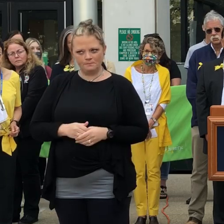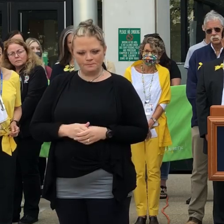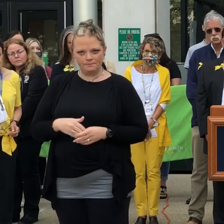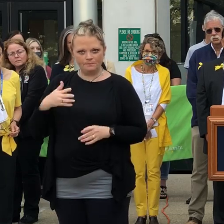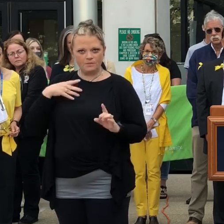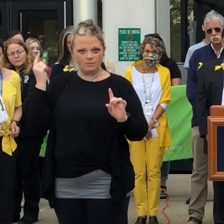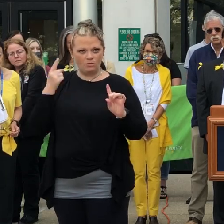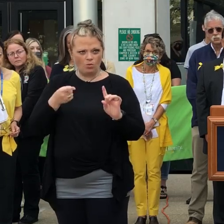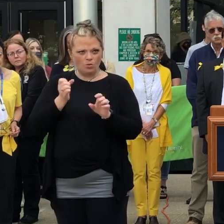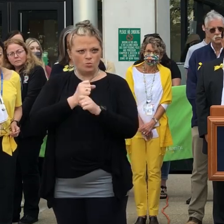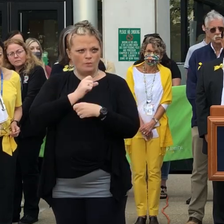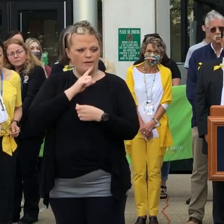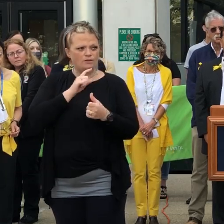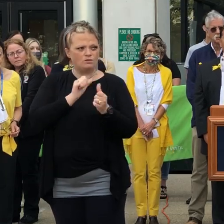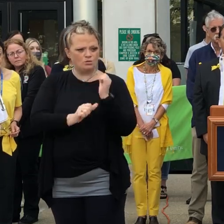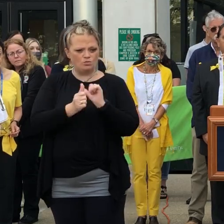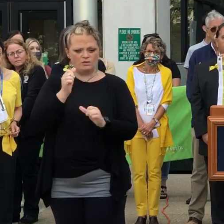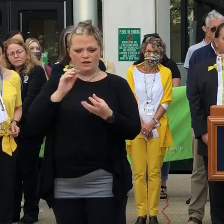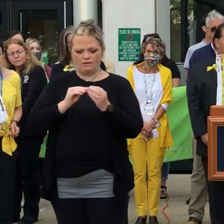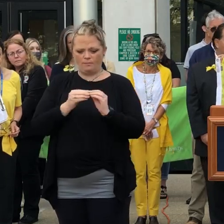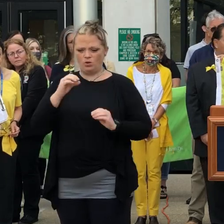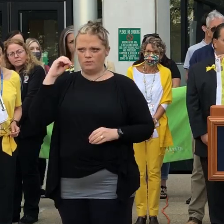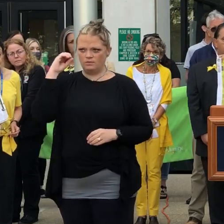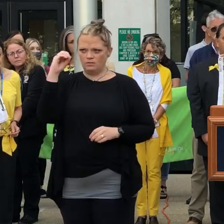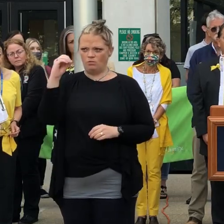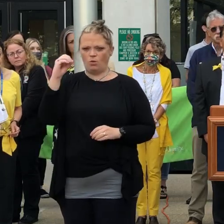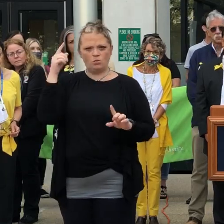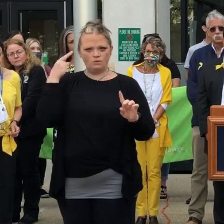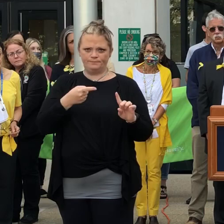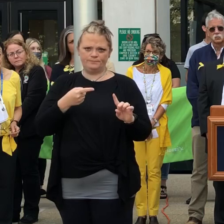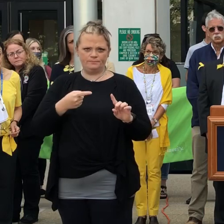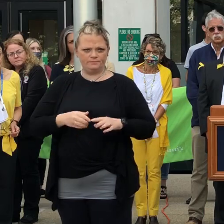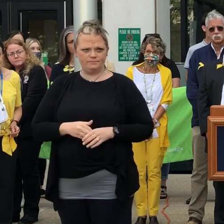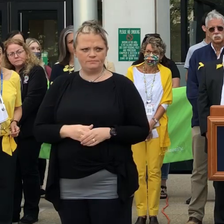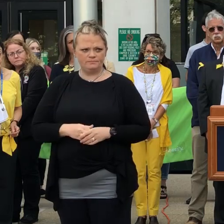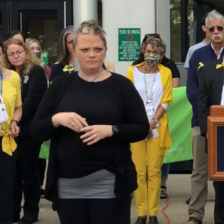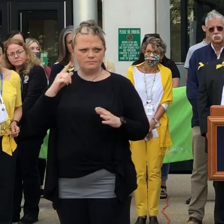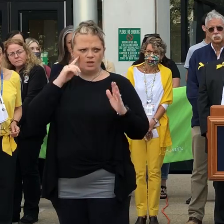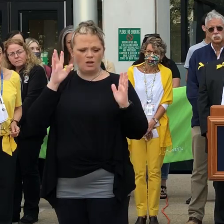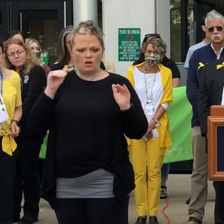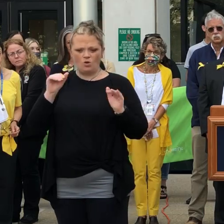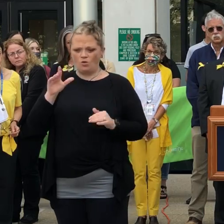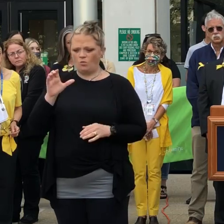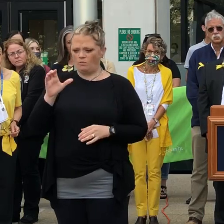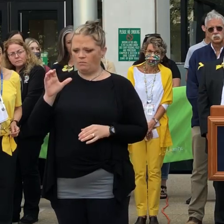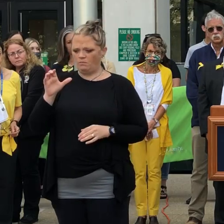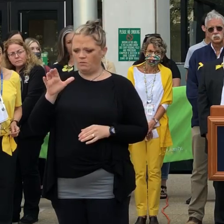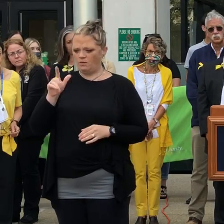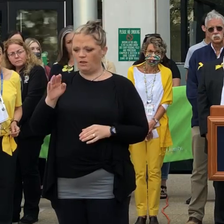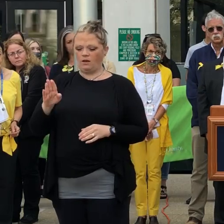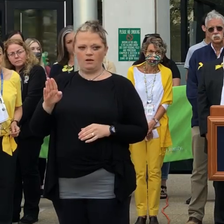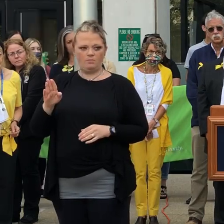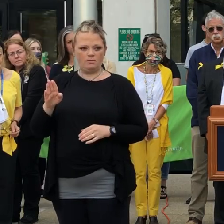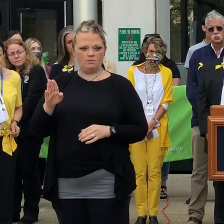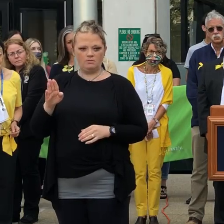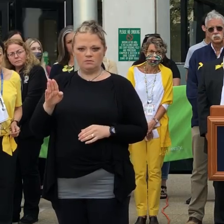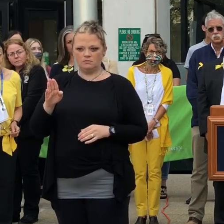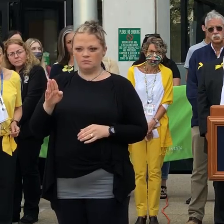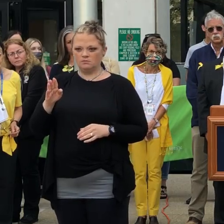to make suicide numbers zero. That's what we're aiming for. I hope that the club is